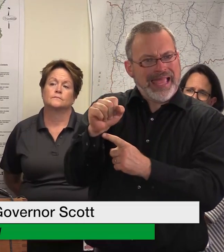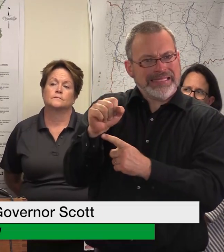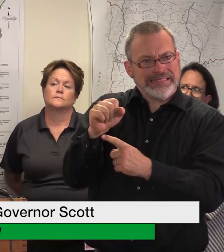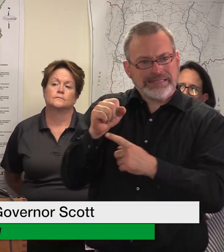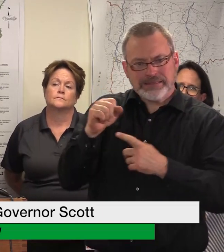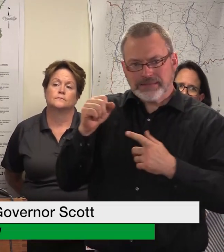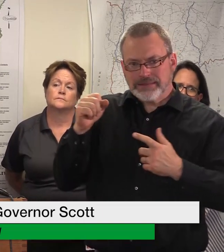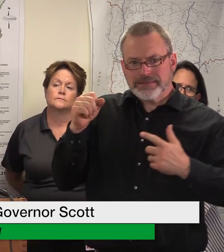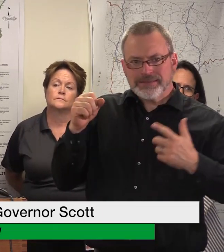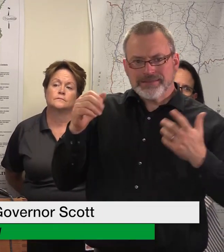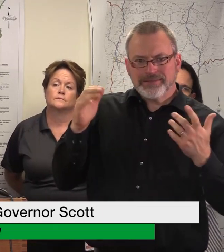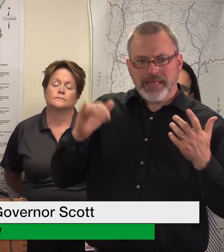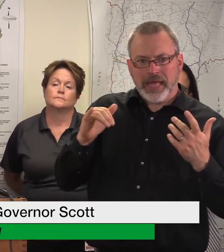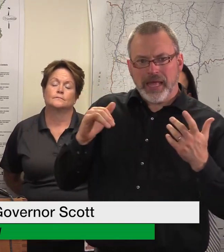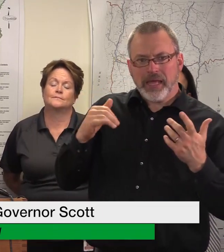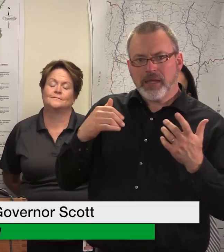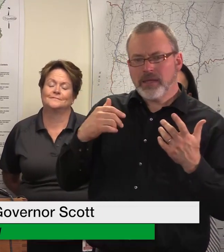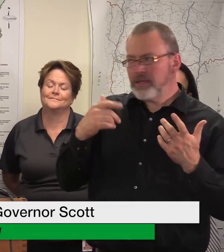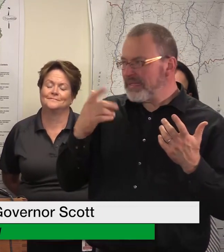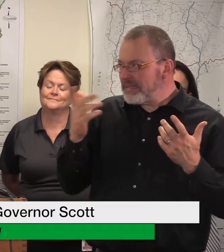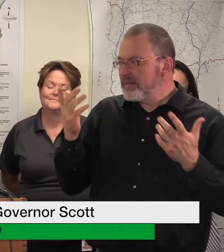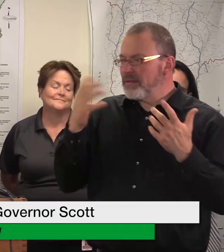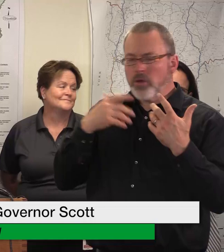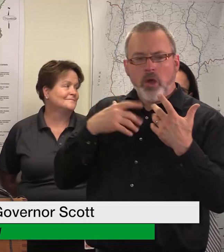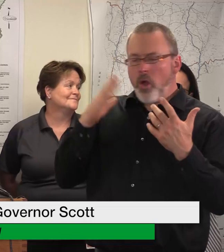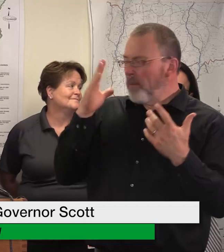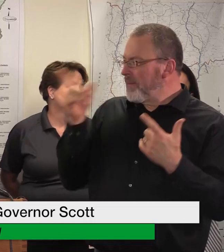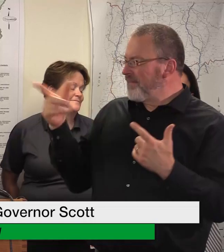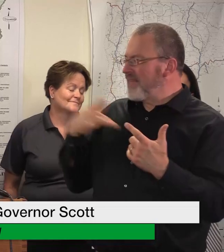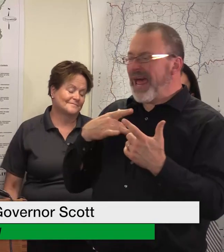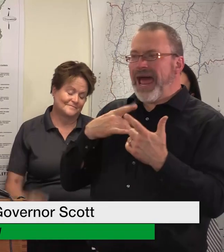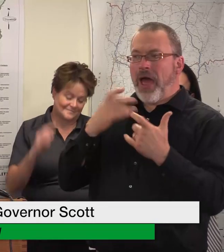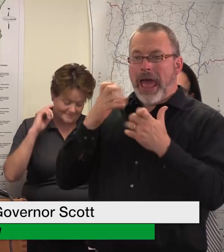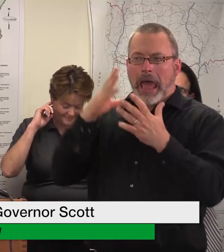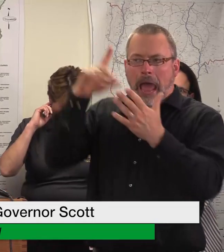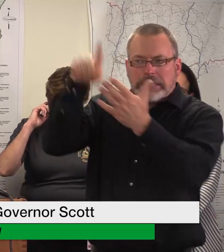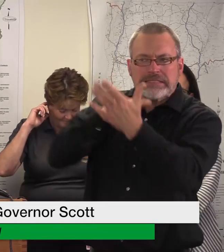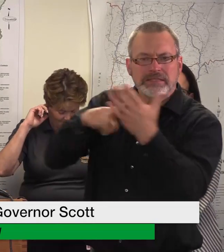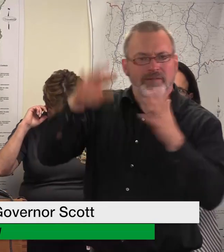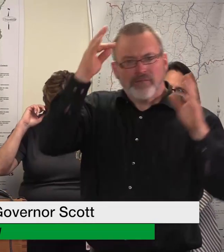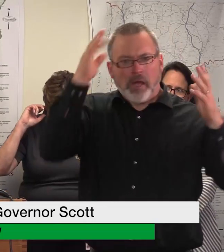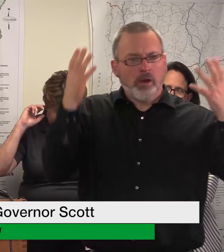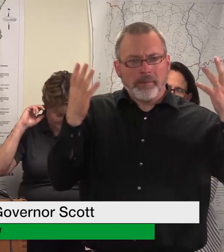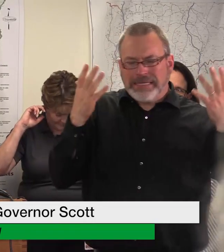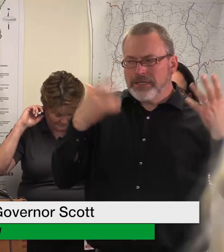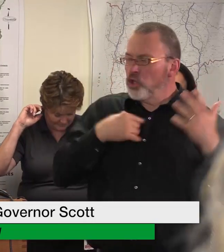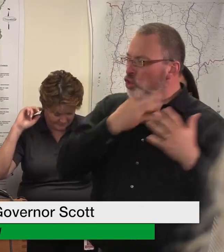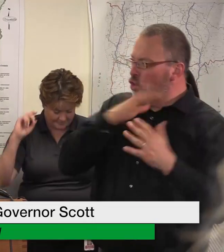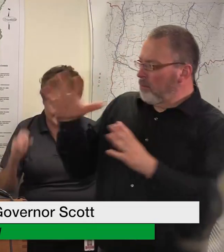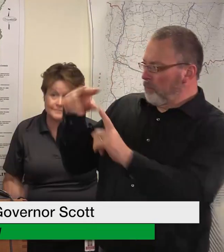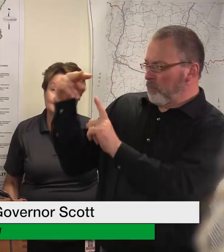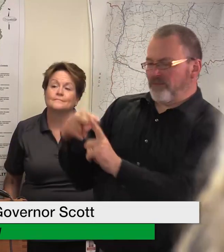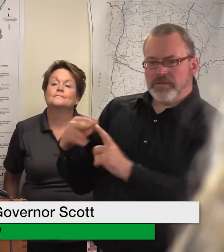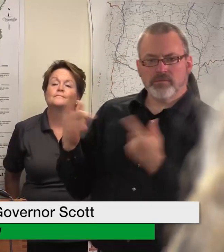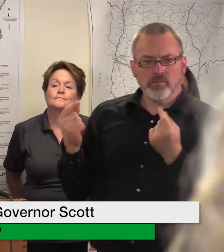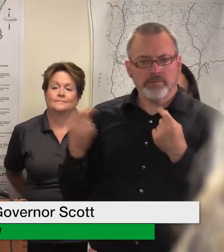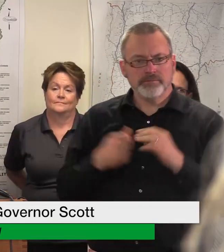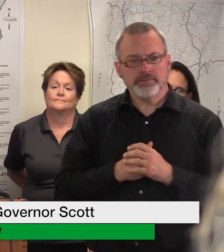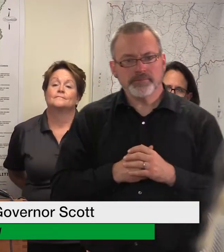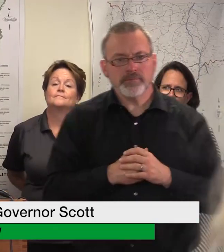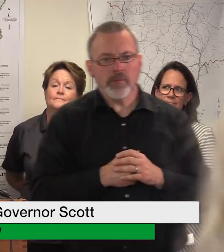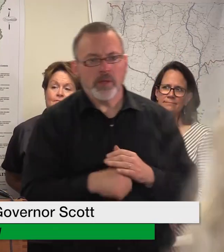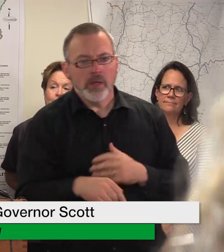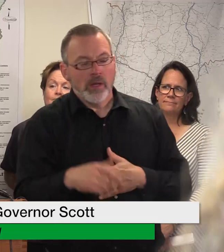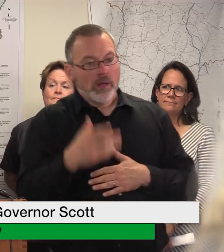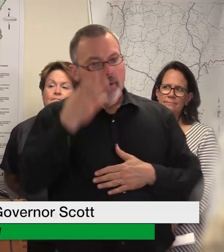to say anything critical to the federal government right now, but what do you think of that? Well, I think in emergency situations, you need to